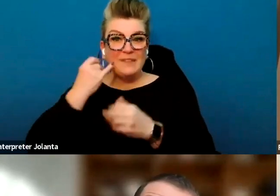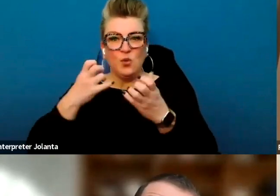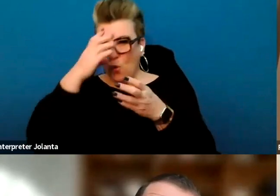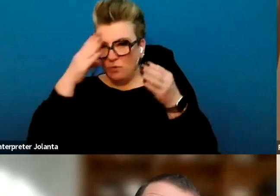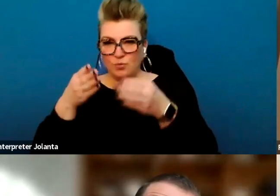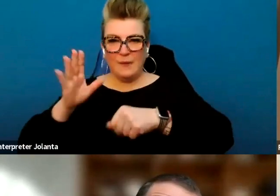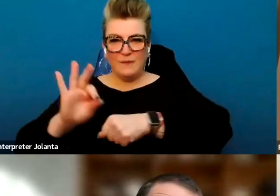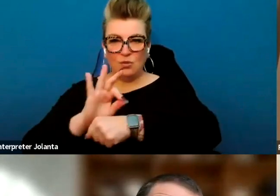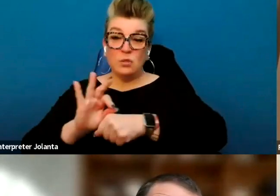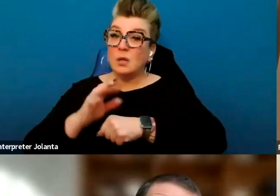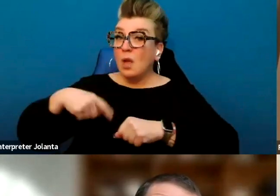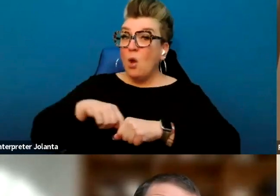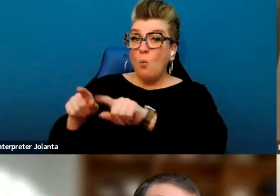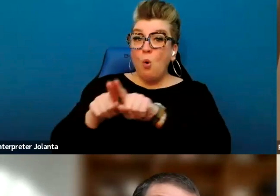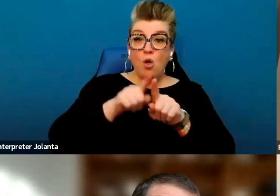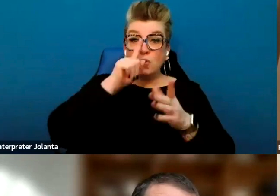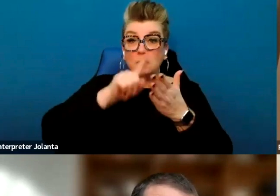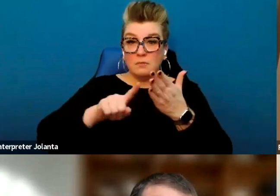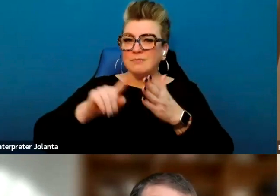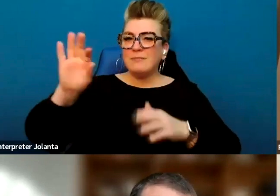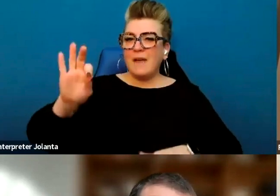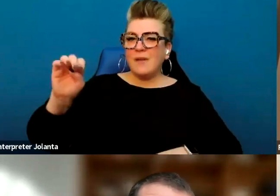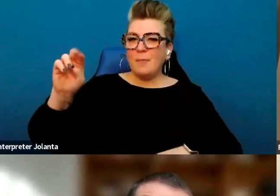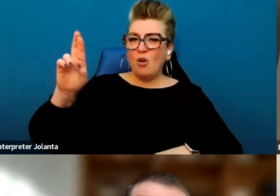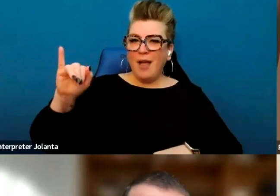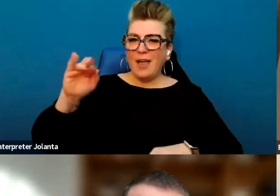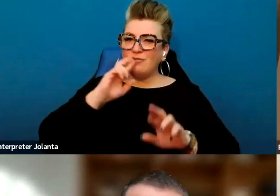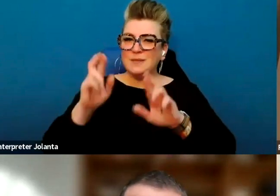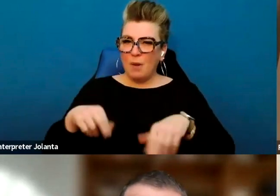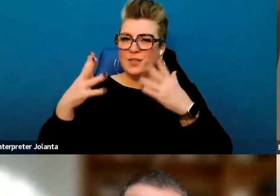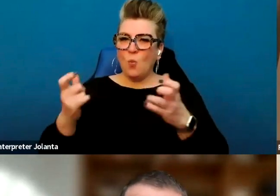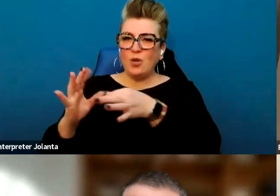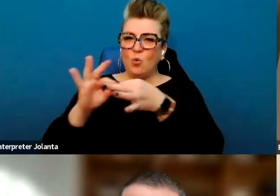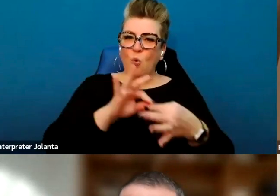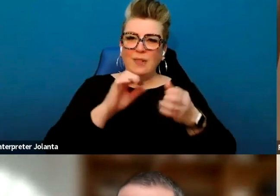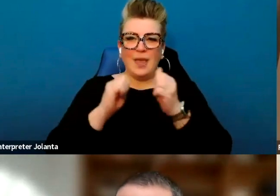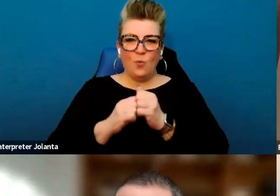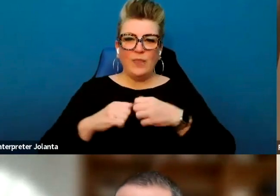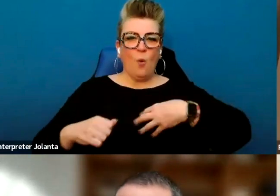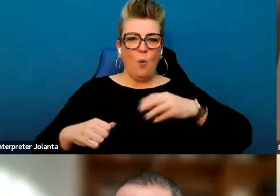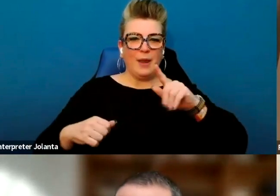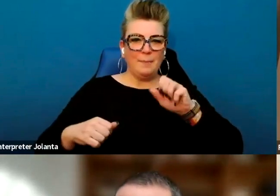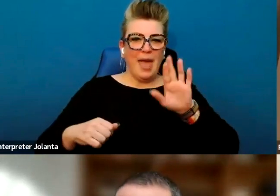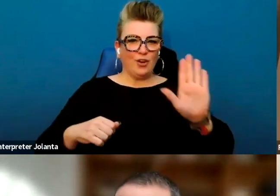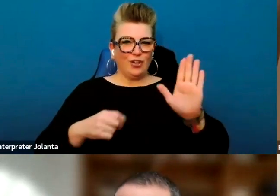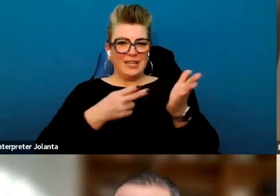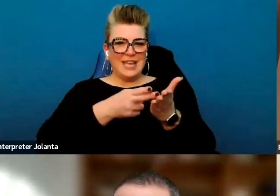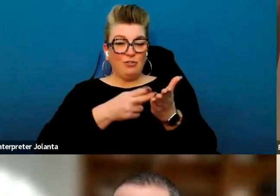very interested in like actually correlating the fMRI response to the white matter integrity. So we